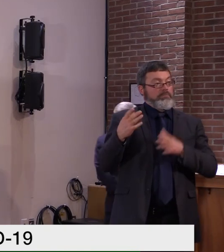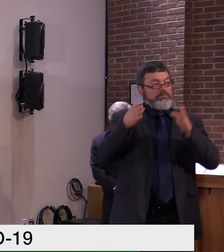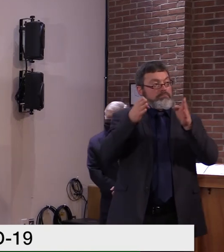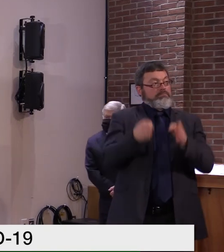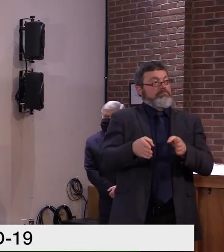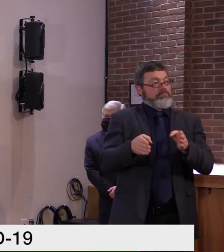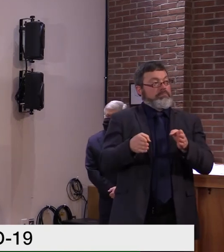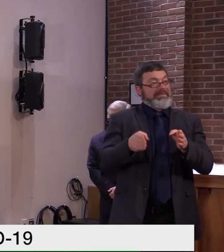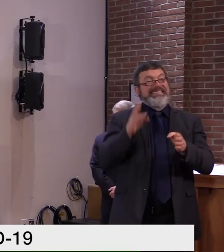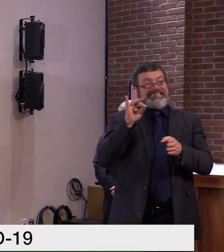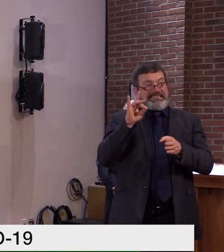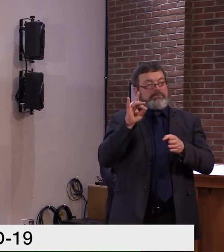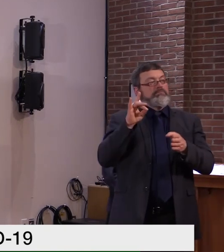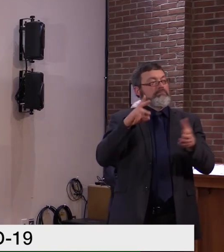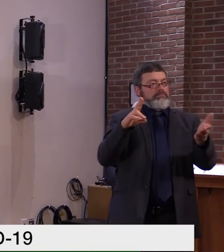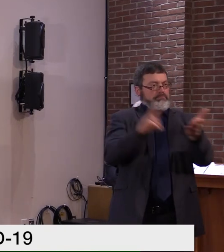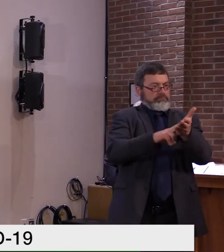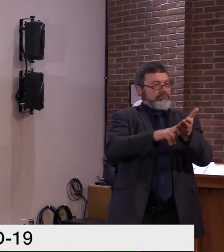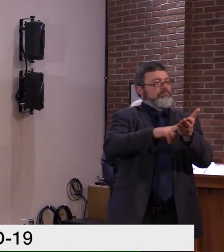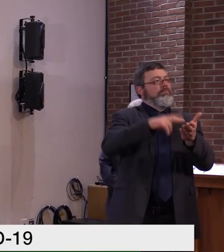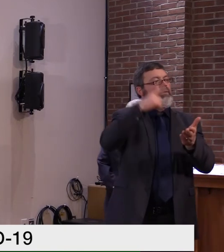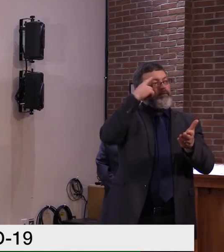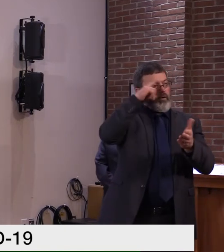I guess I'm not understanding your question.